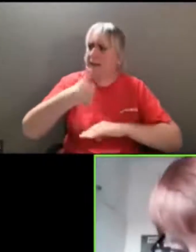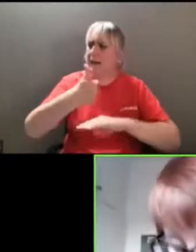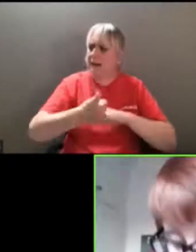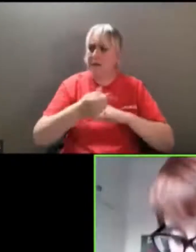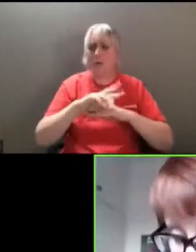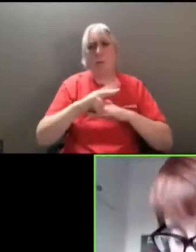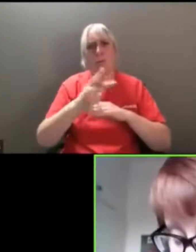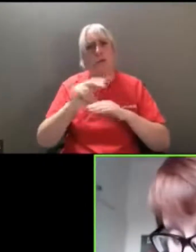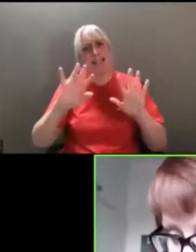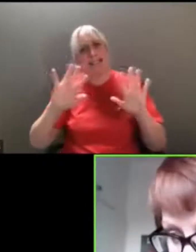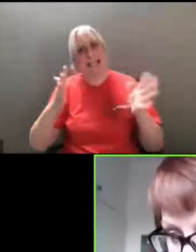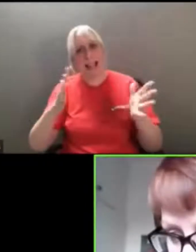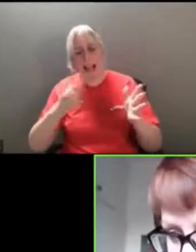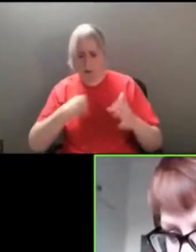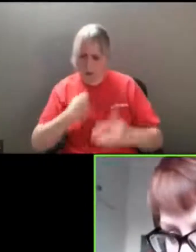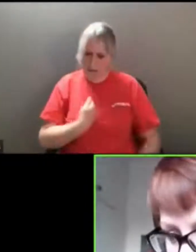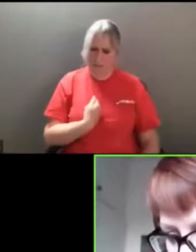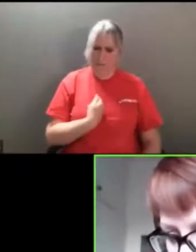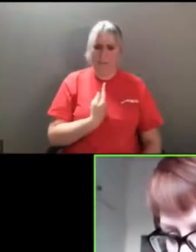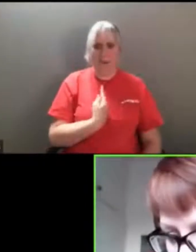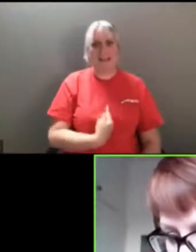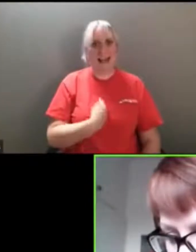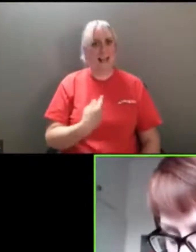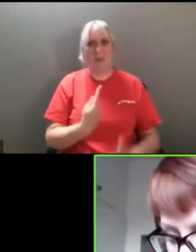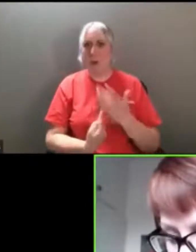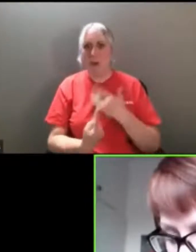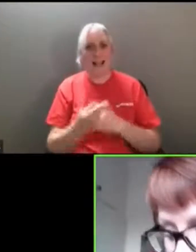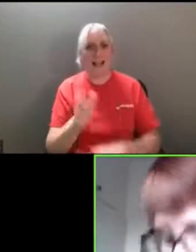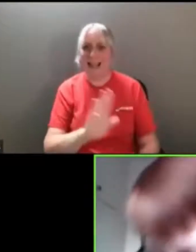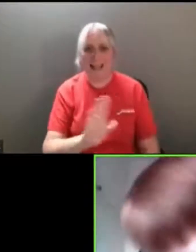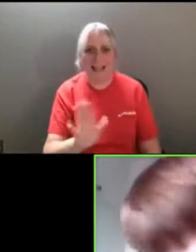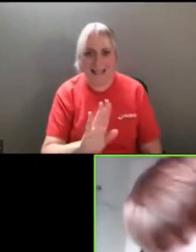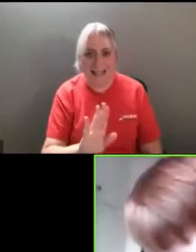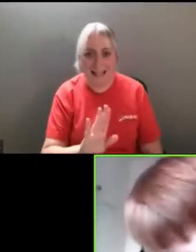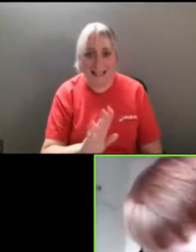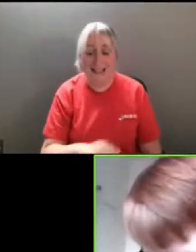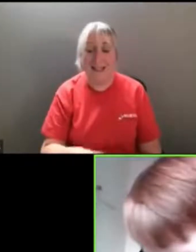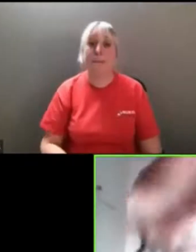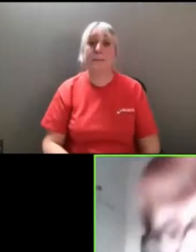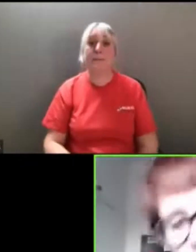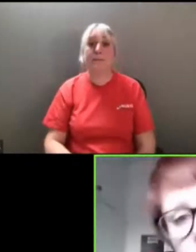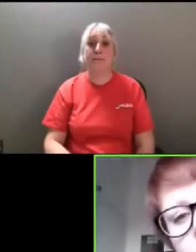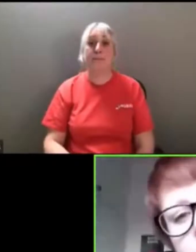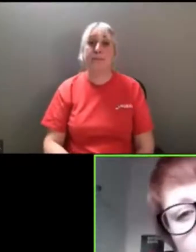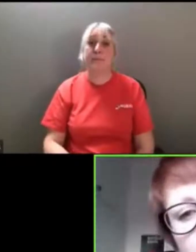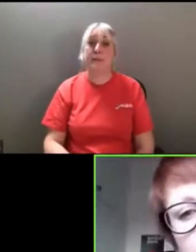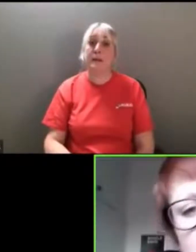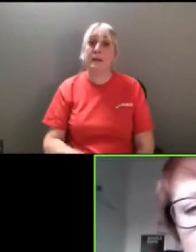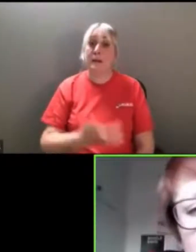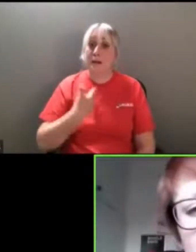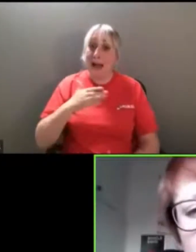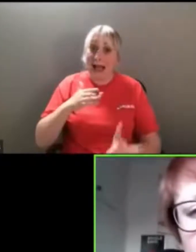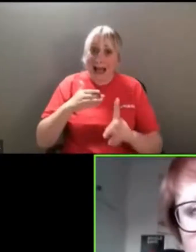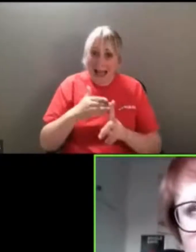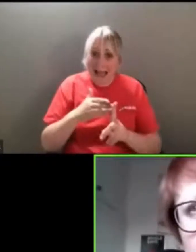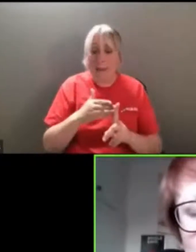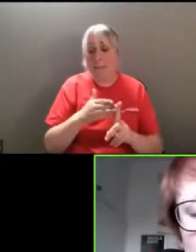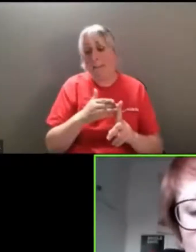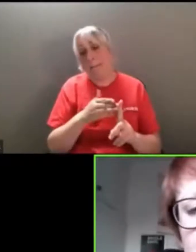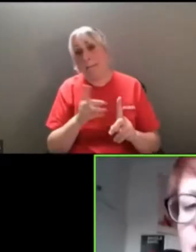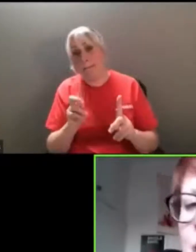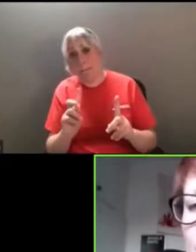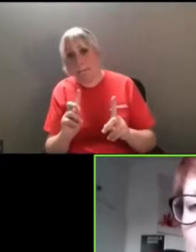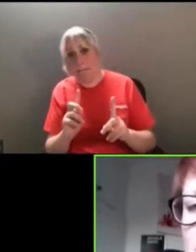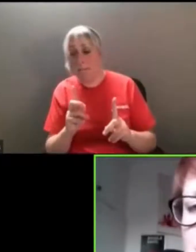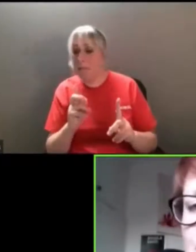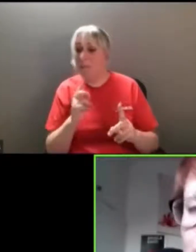2010. I guess what I wanted to achieve, I suppose, initially, because I wasn't